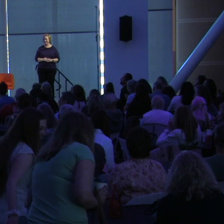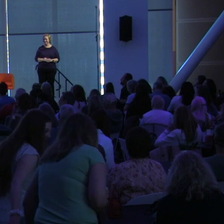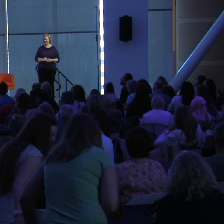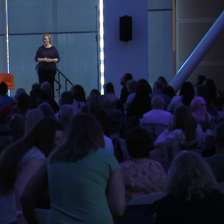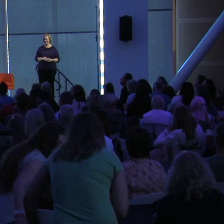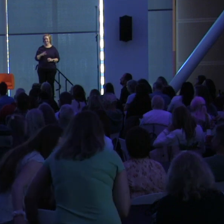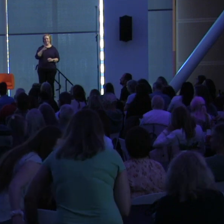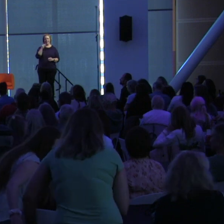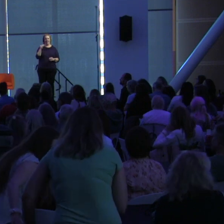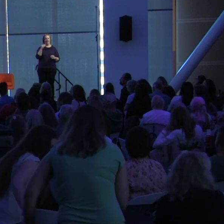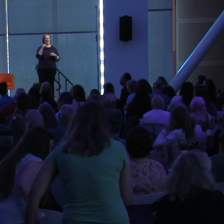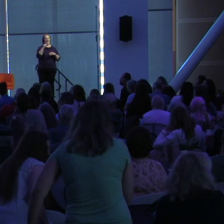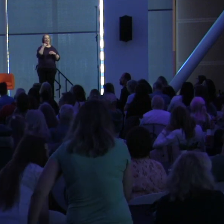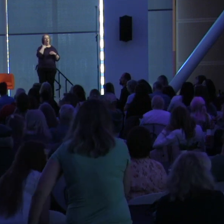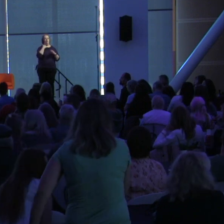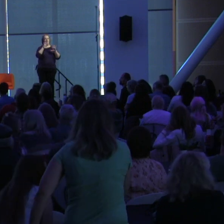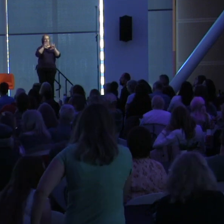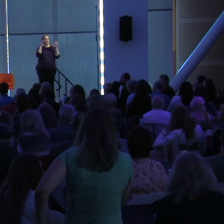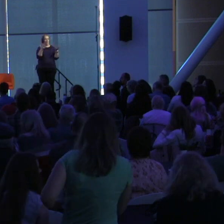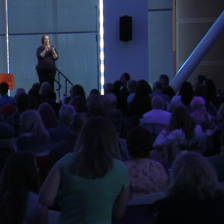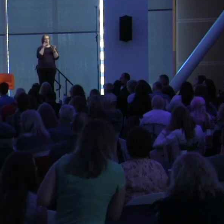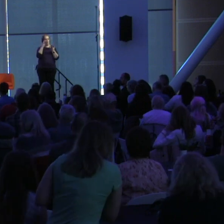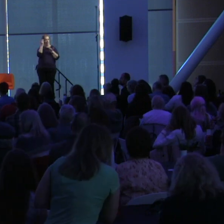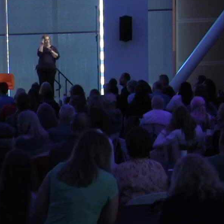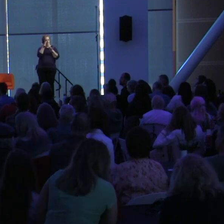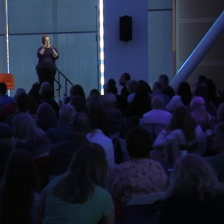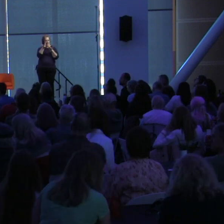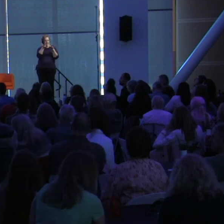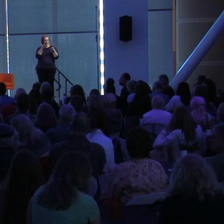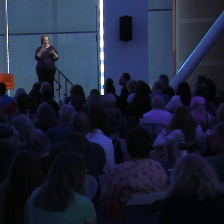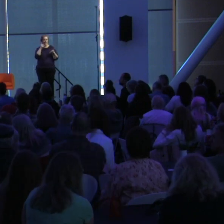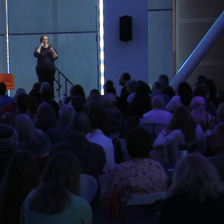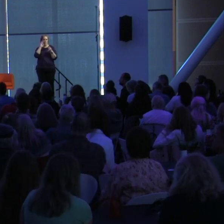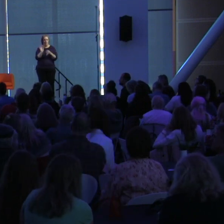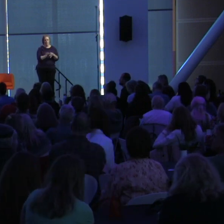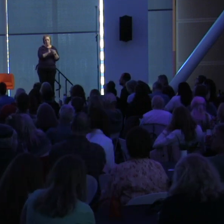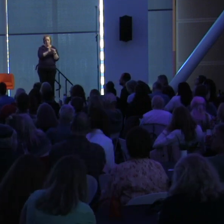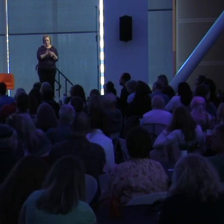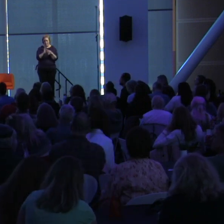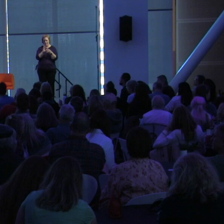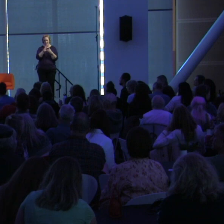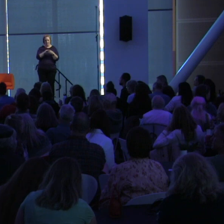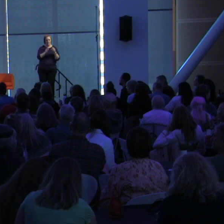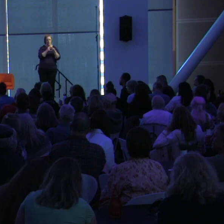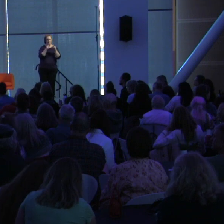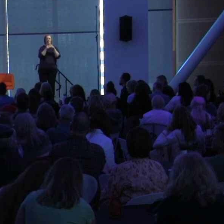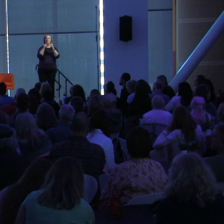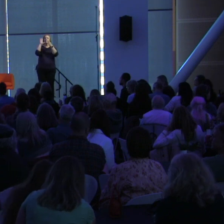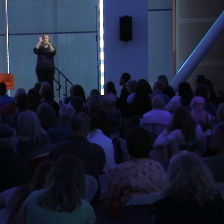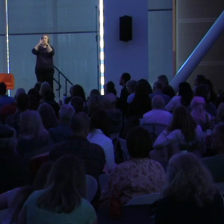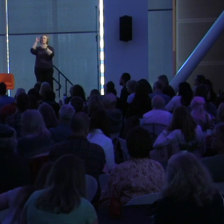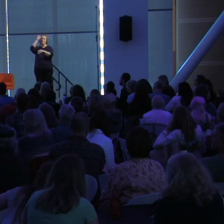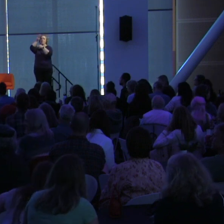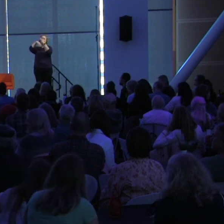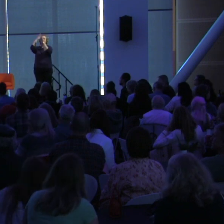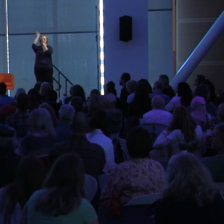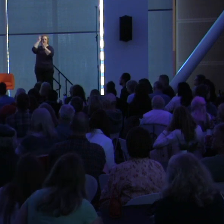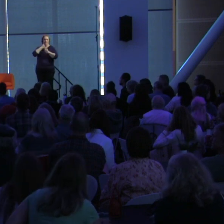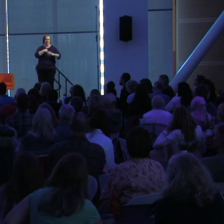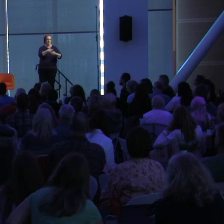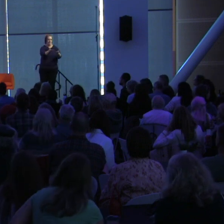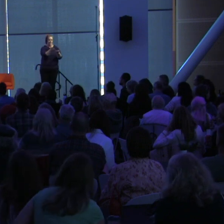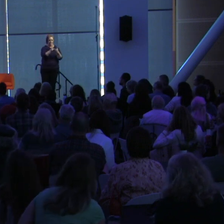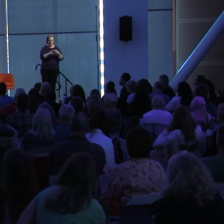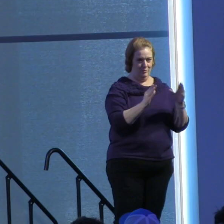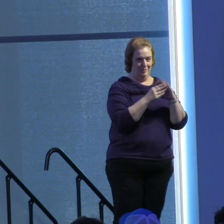And we have a team of mediums here this evening to interpret the stories from the spirit world. Next to me